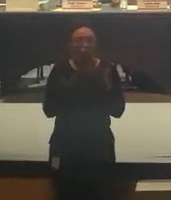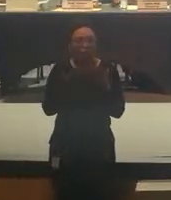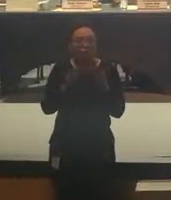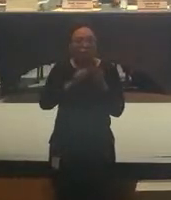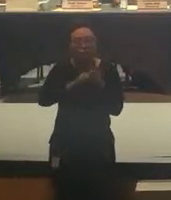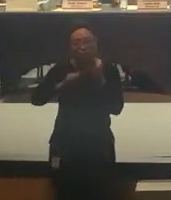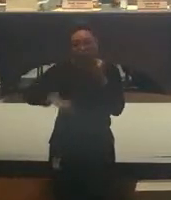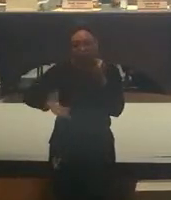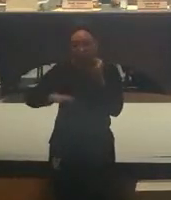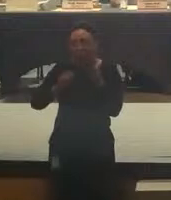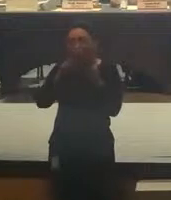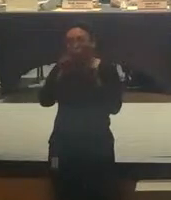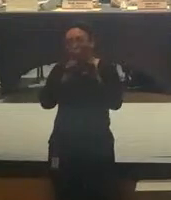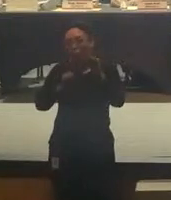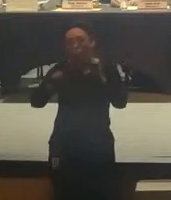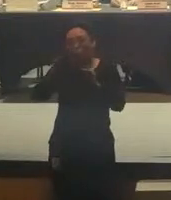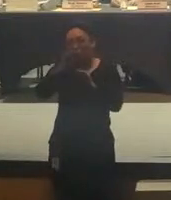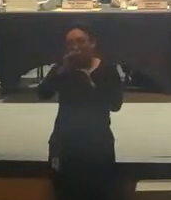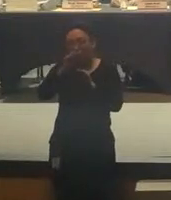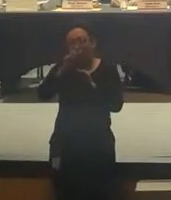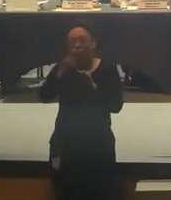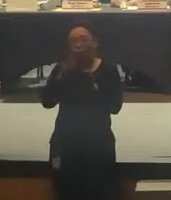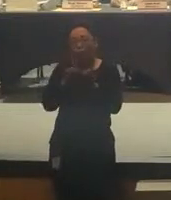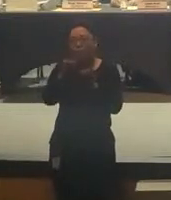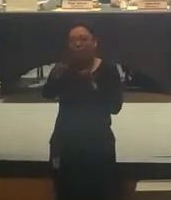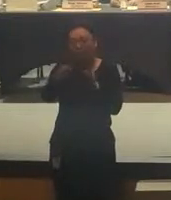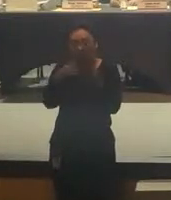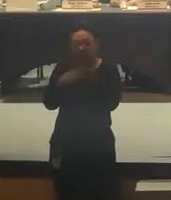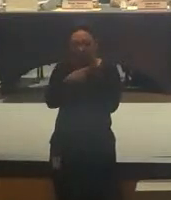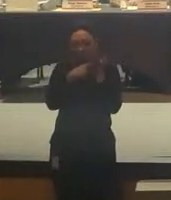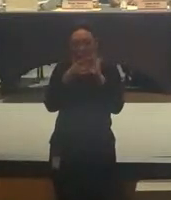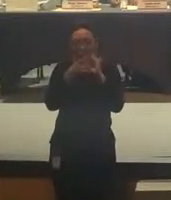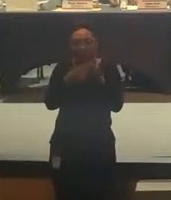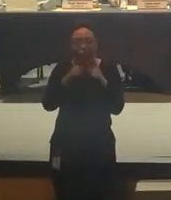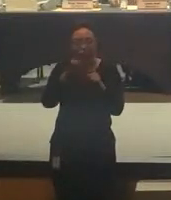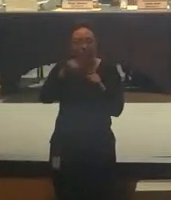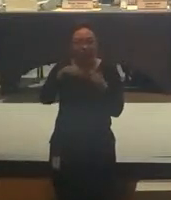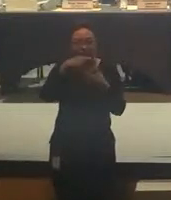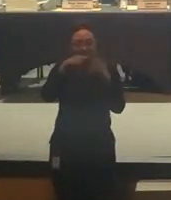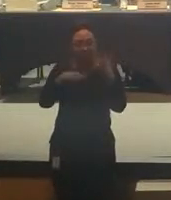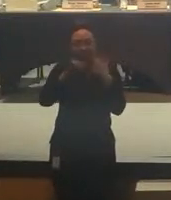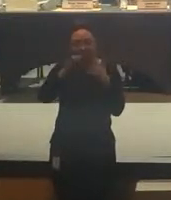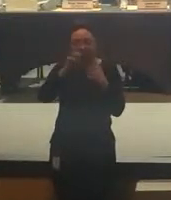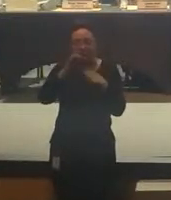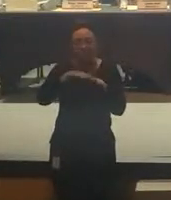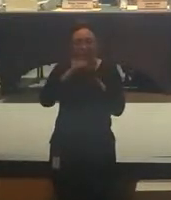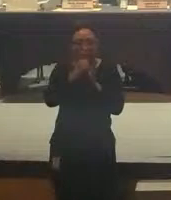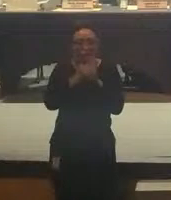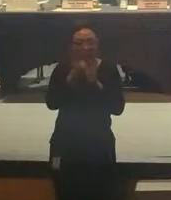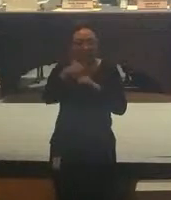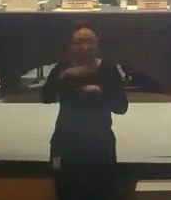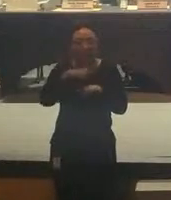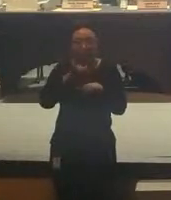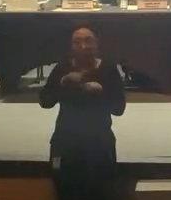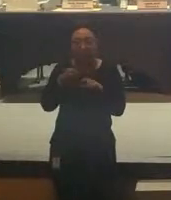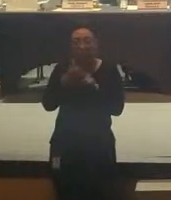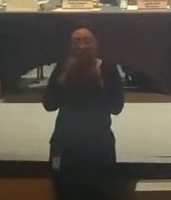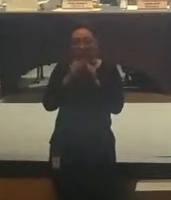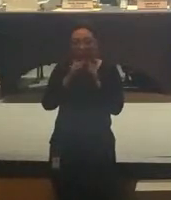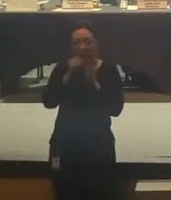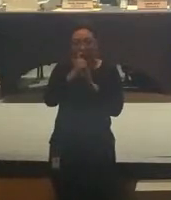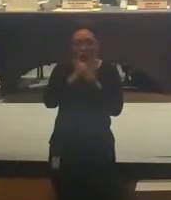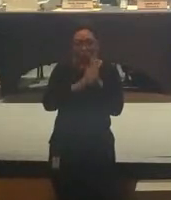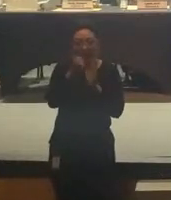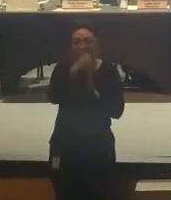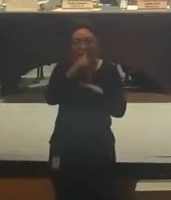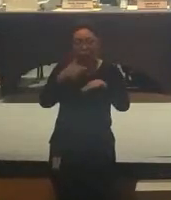remove or move an item from the agenda or delay discussion relating to items on the agenda at any time. The meeting agenda and any